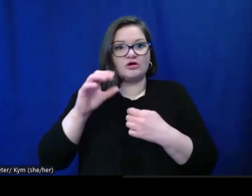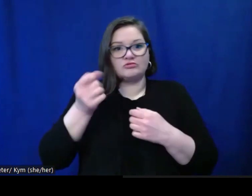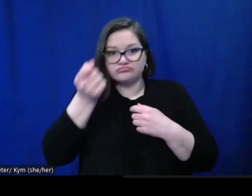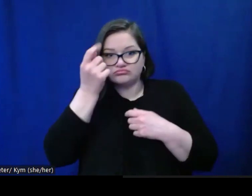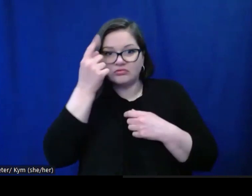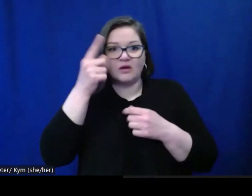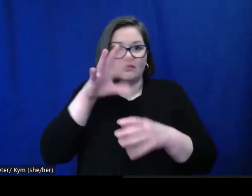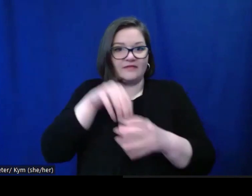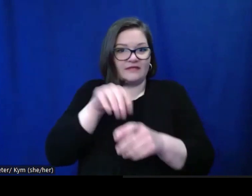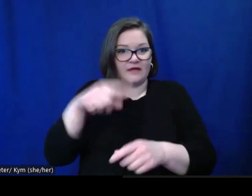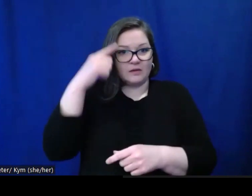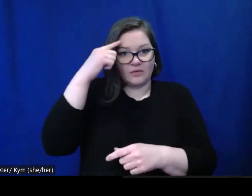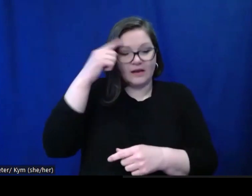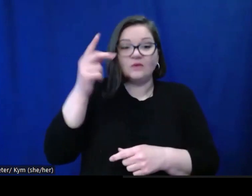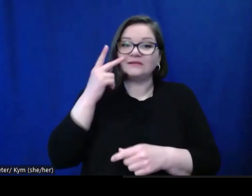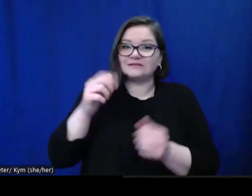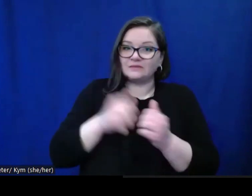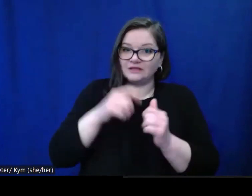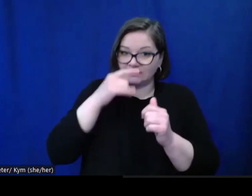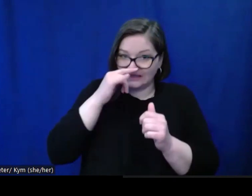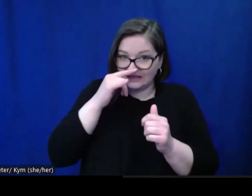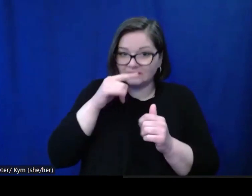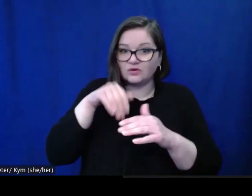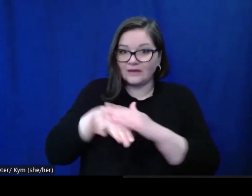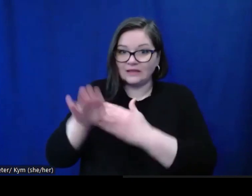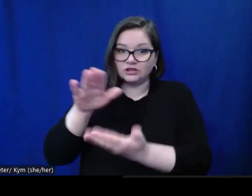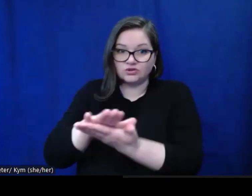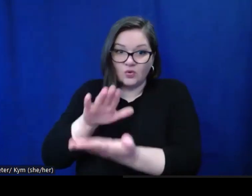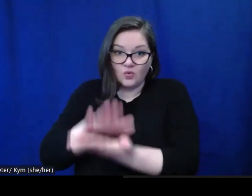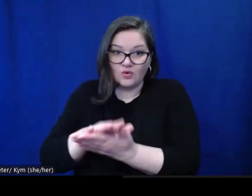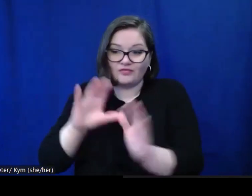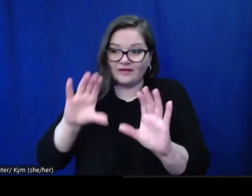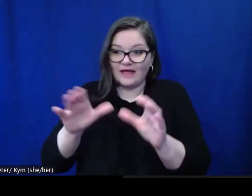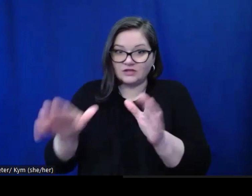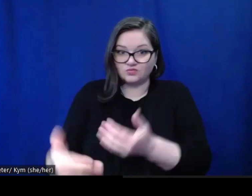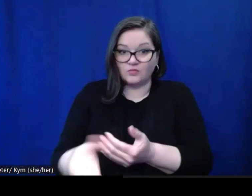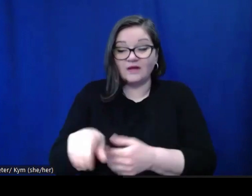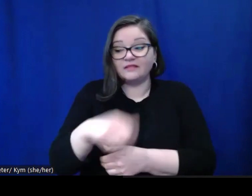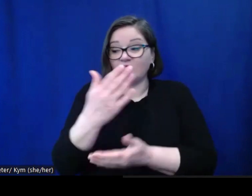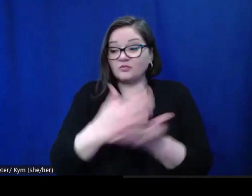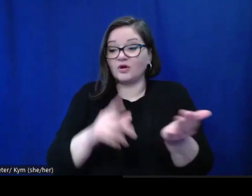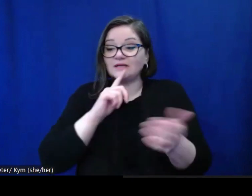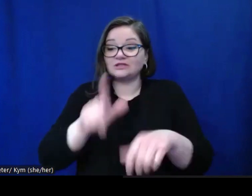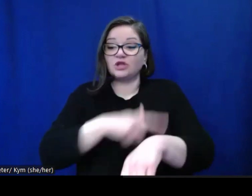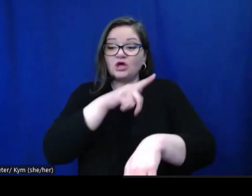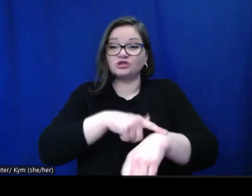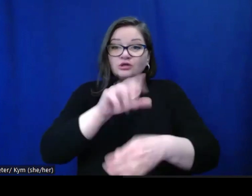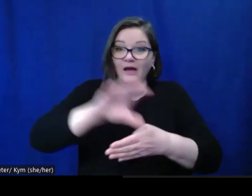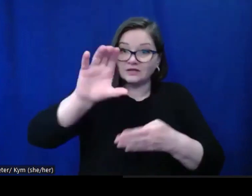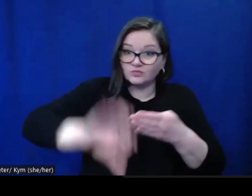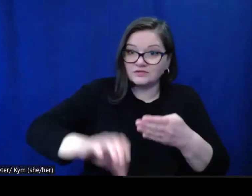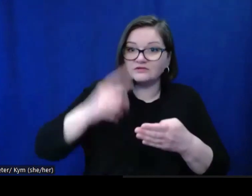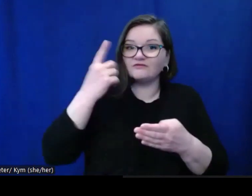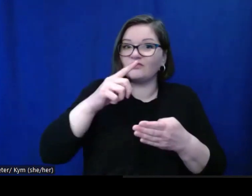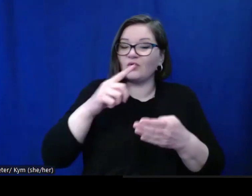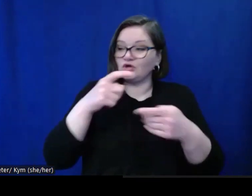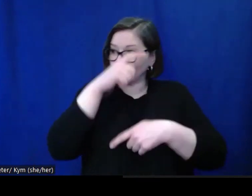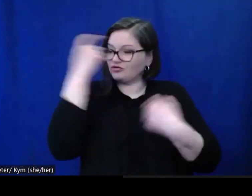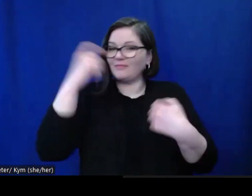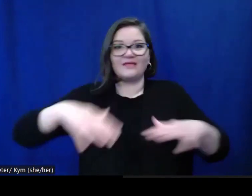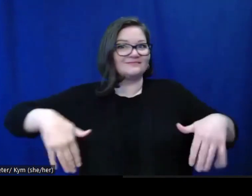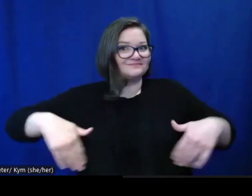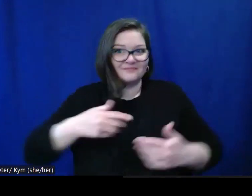enter school and classrooms. The other part of this is long-term consequences of unaddressed trauma.